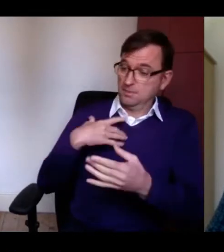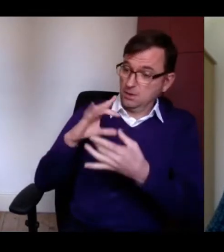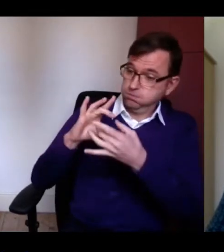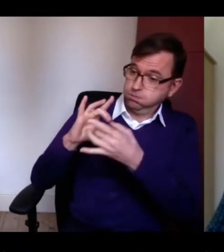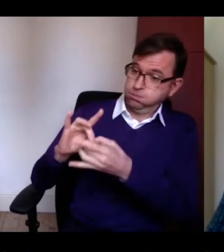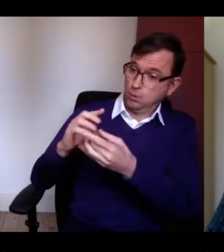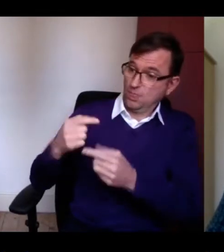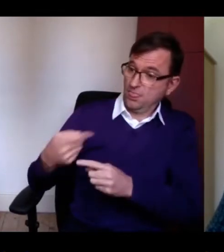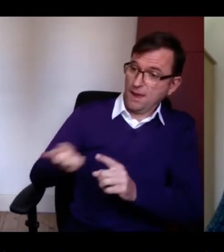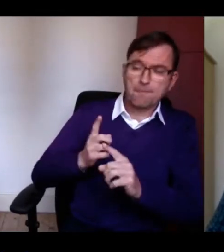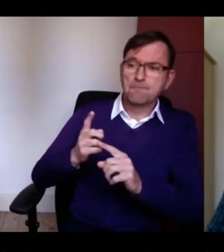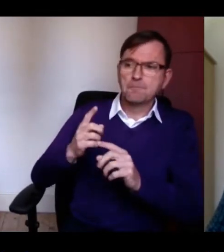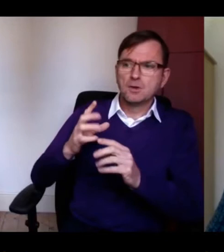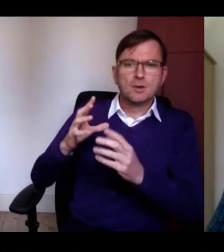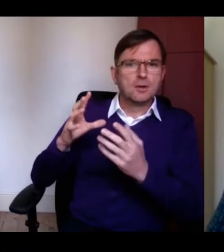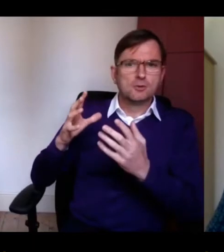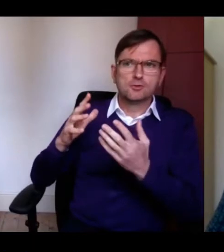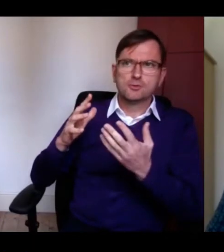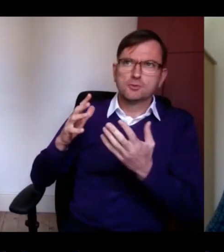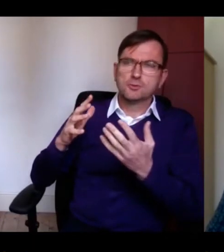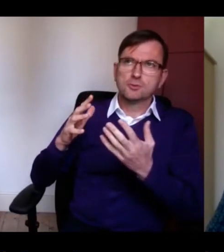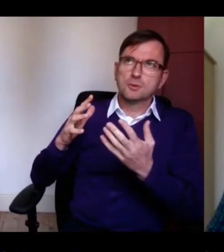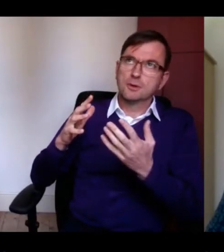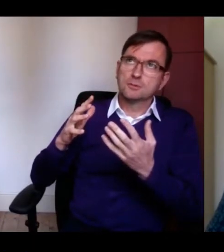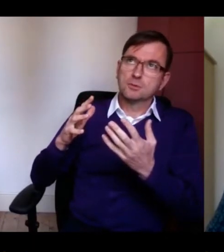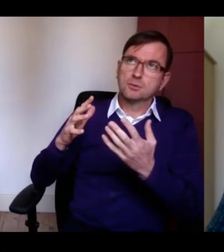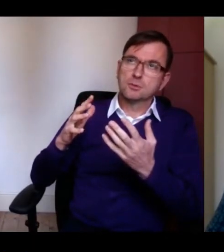With Open, I guess, my work with them